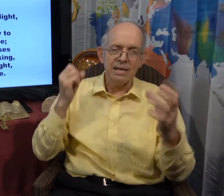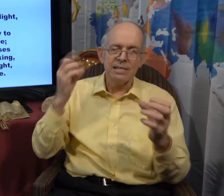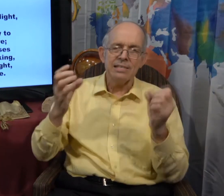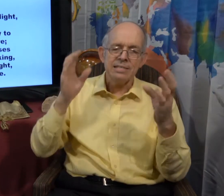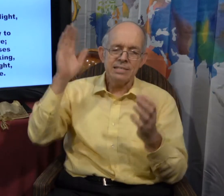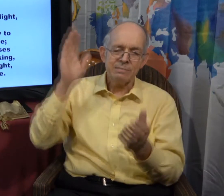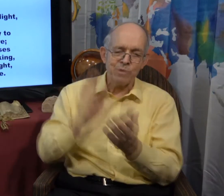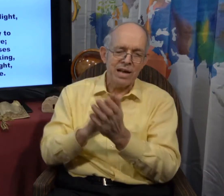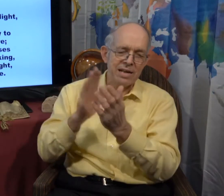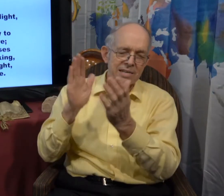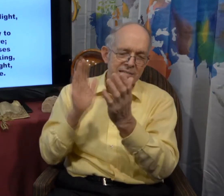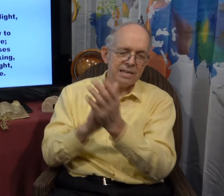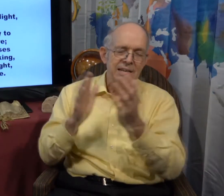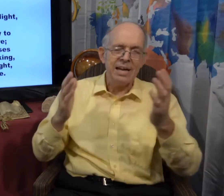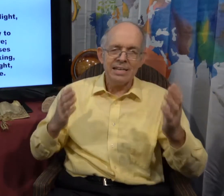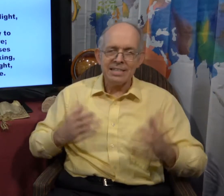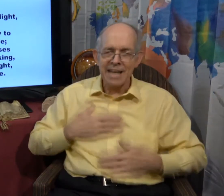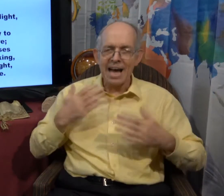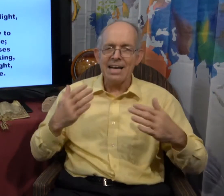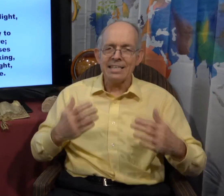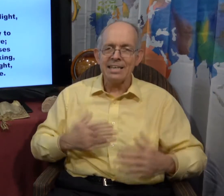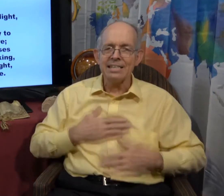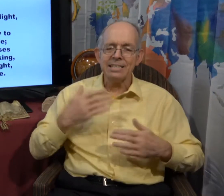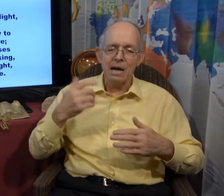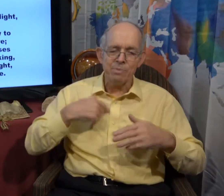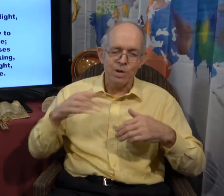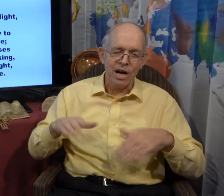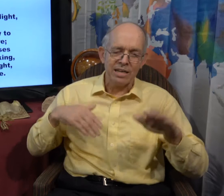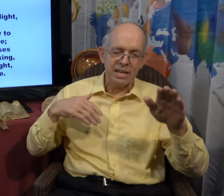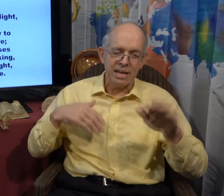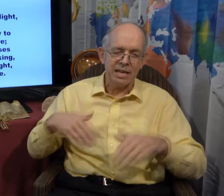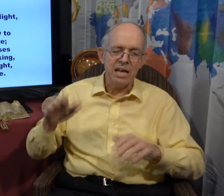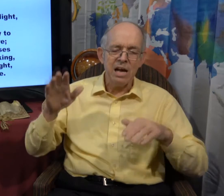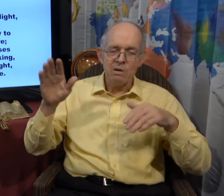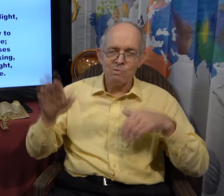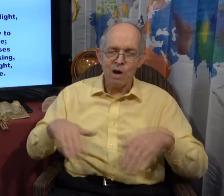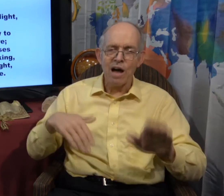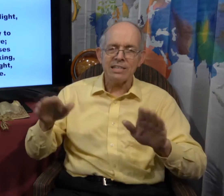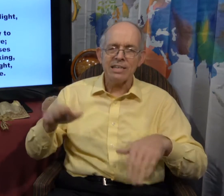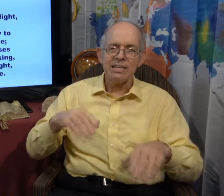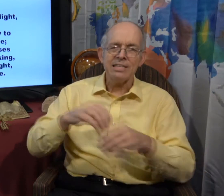singing, expressing, guiding, I'm rocking, rocking is